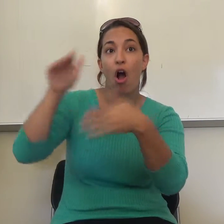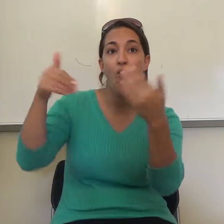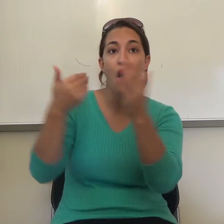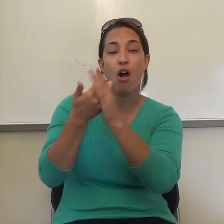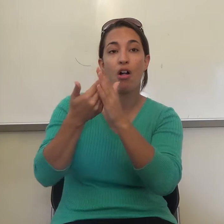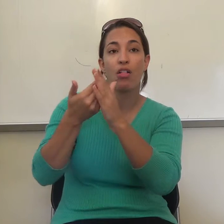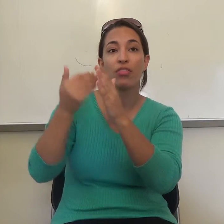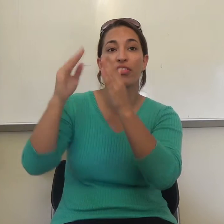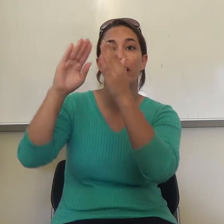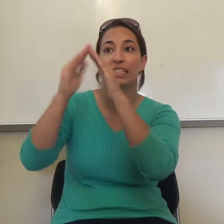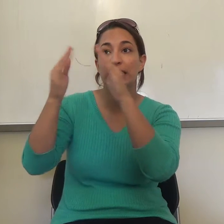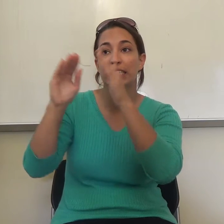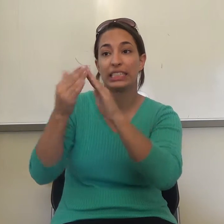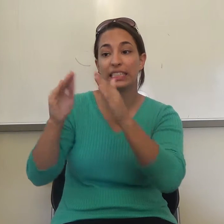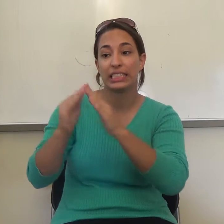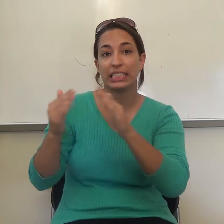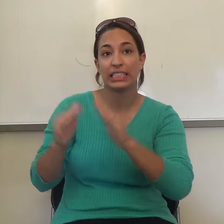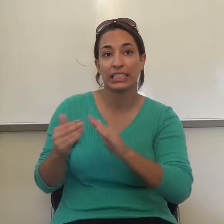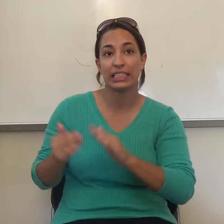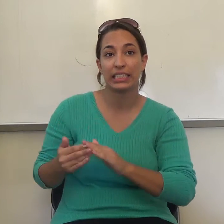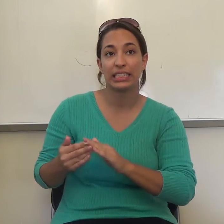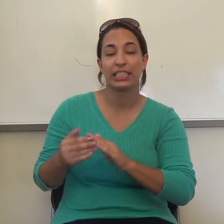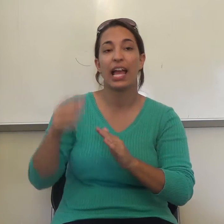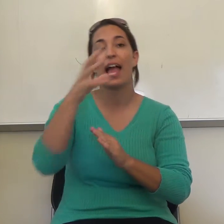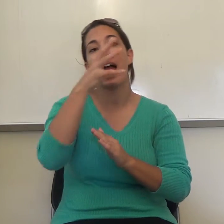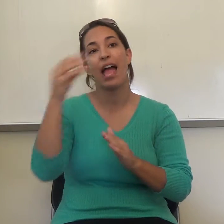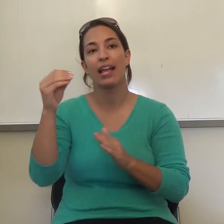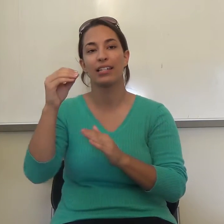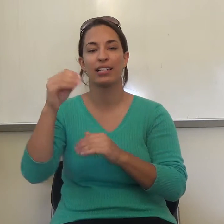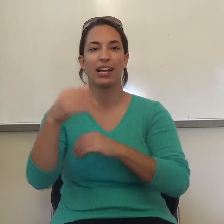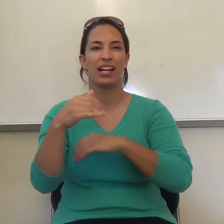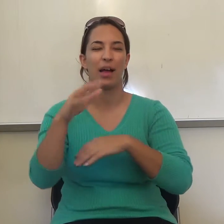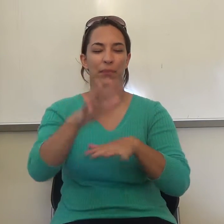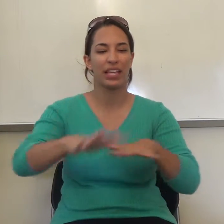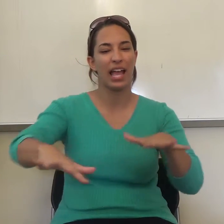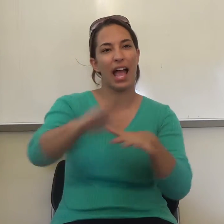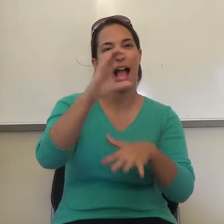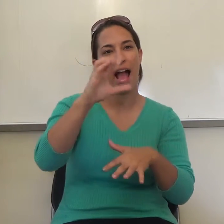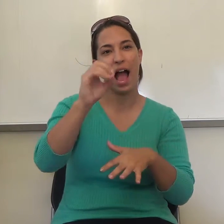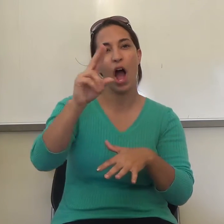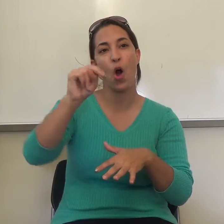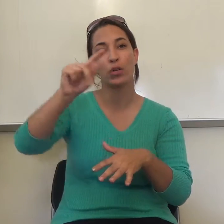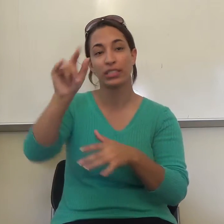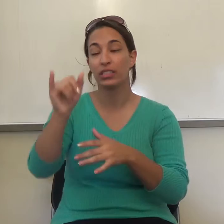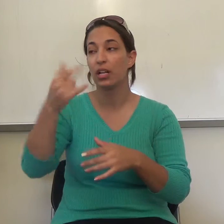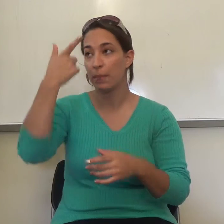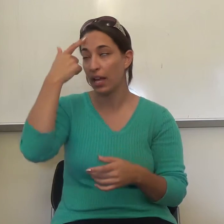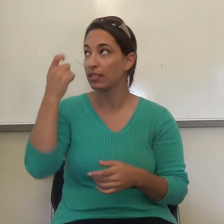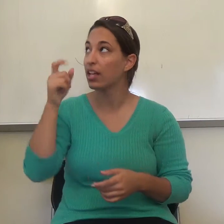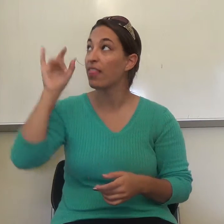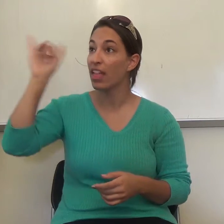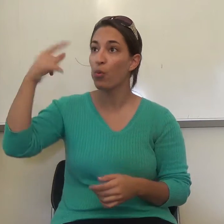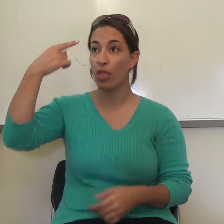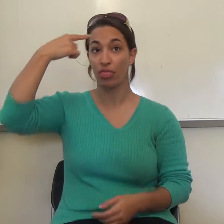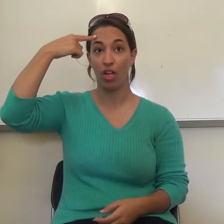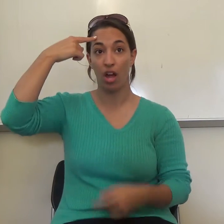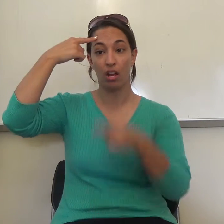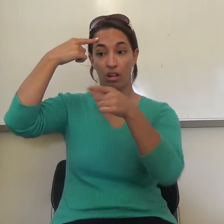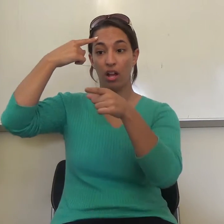out. Cities and that's a cities and counties. Because in this one, that's your initial impulse, right? Oh, here's a